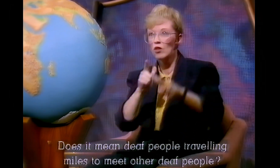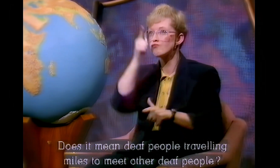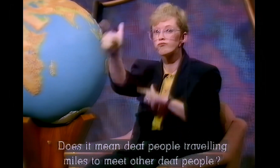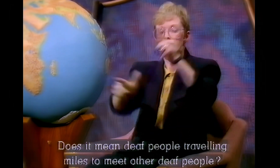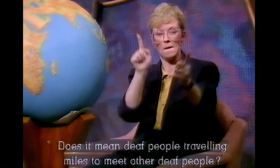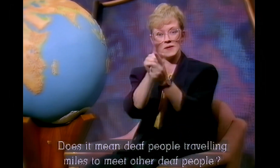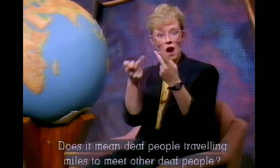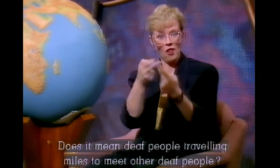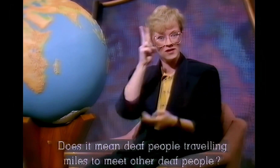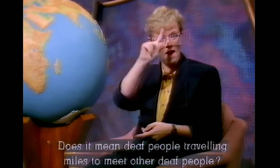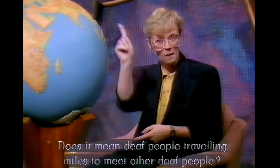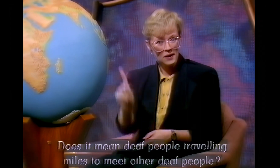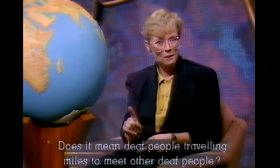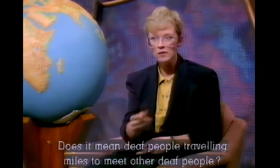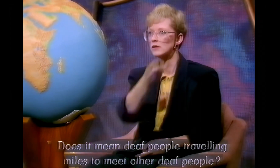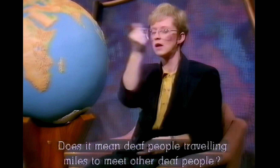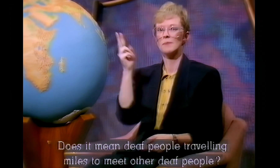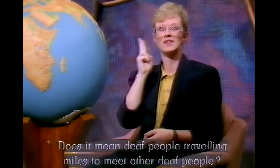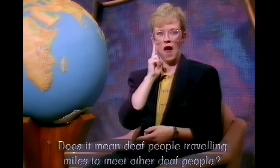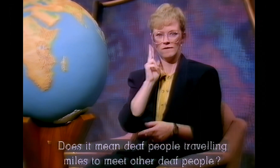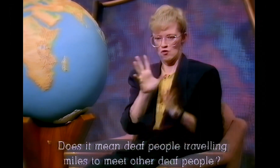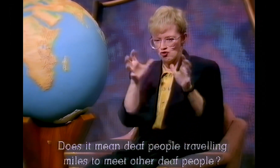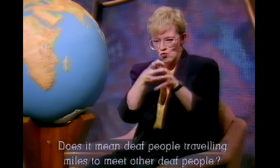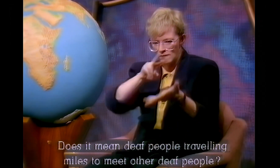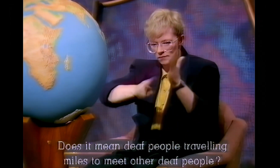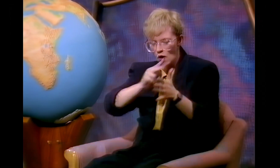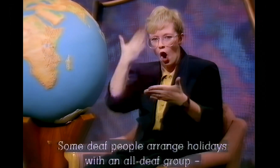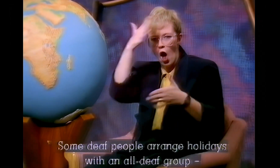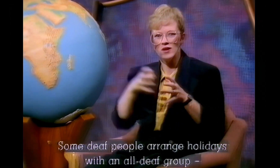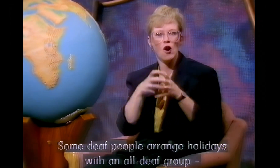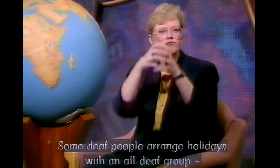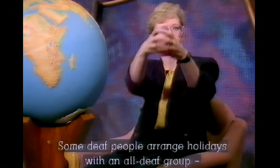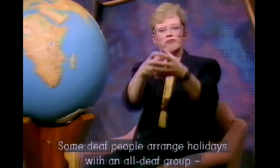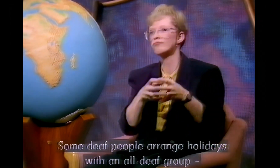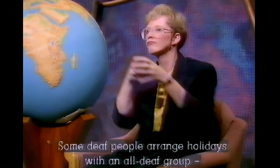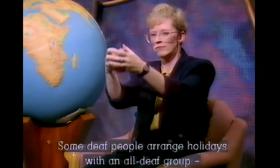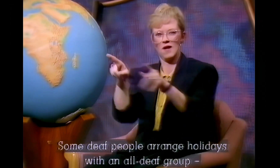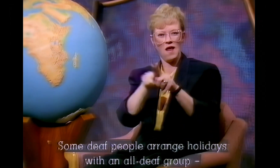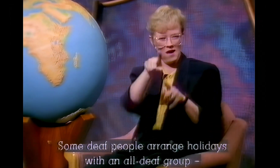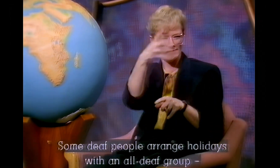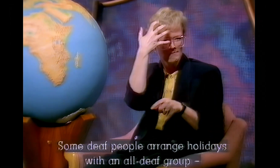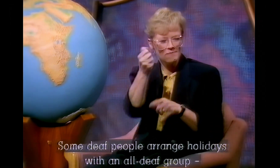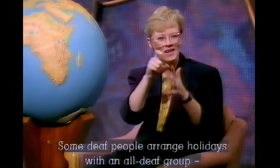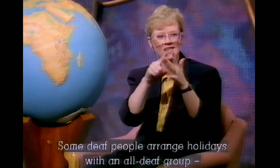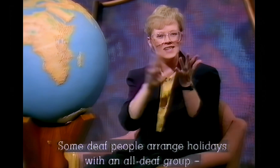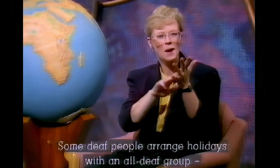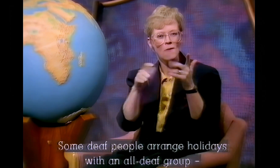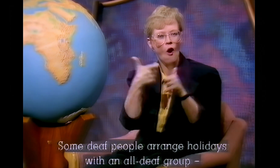miles to meet other deaf people? Some deaf people go so far as to arrange holidays with an all deaf group. Do you remember the